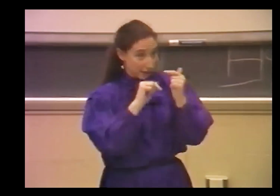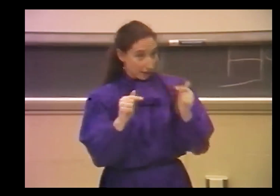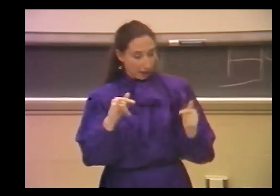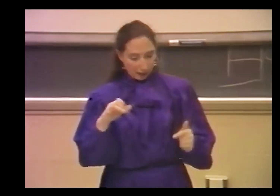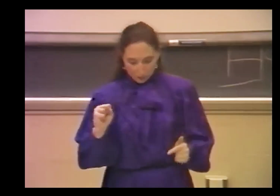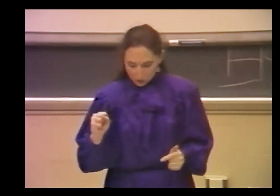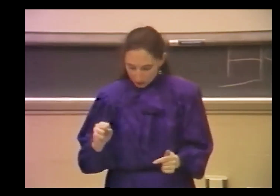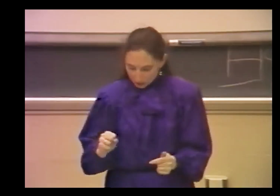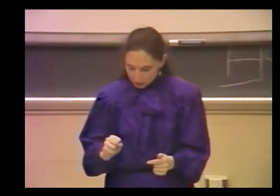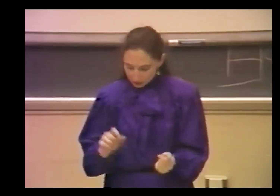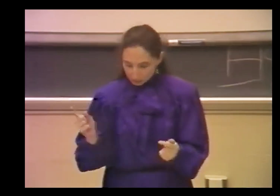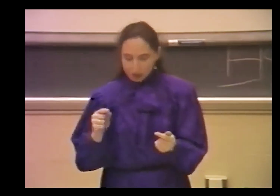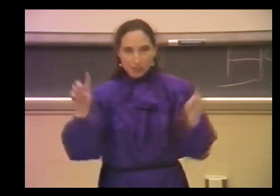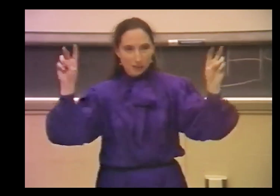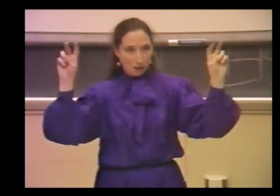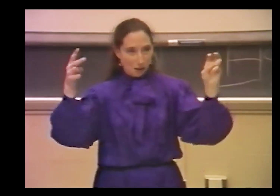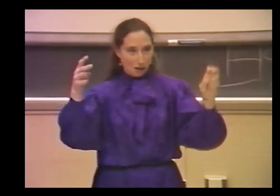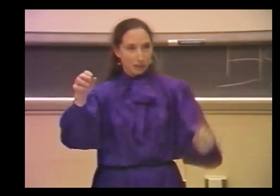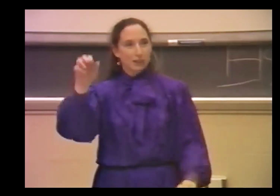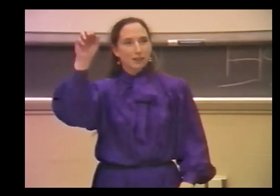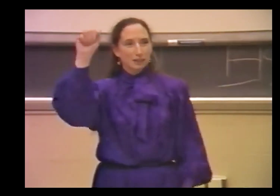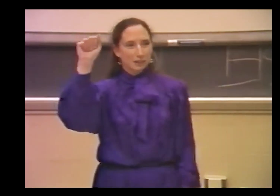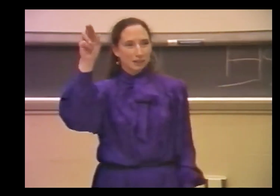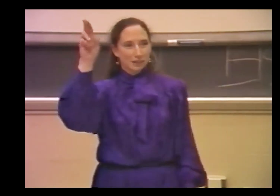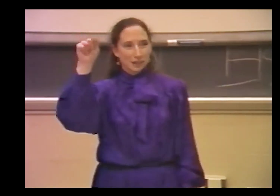sign language is something that's called